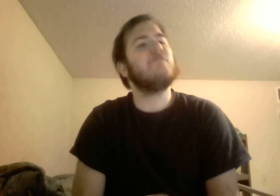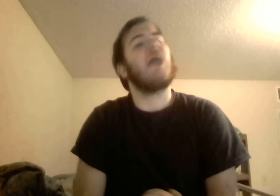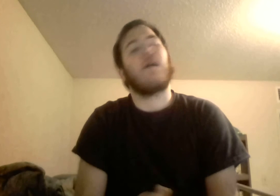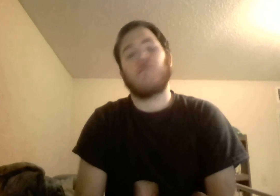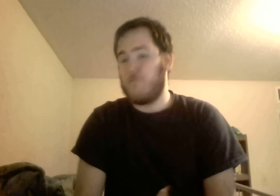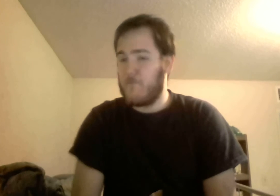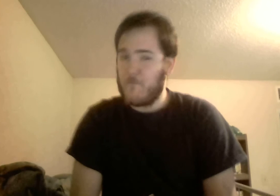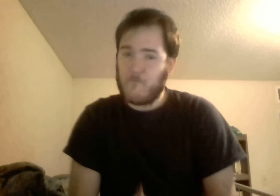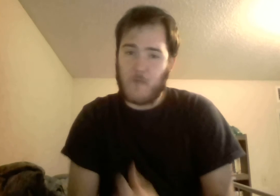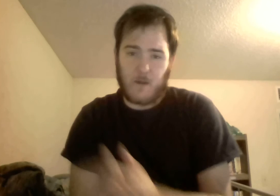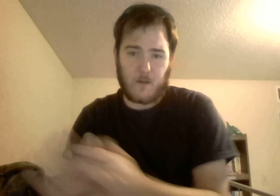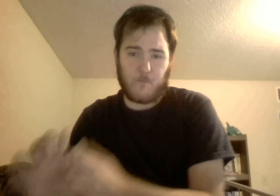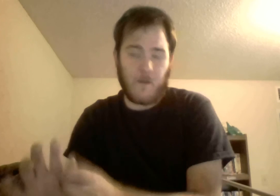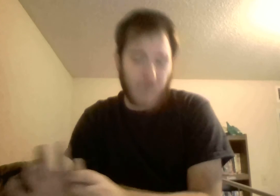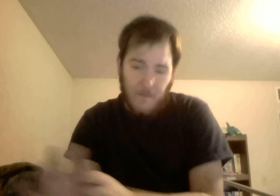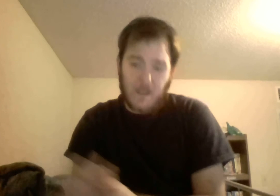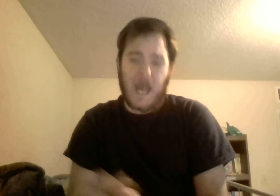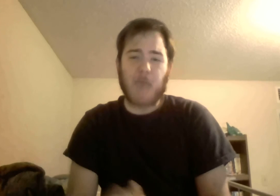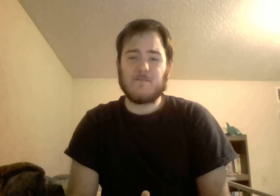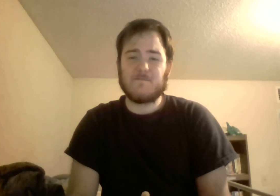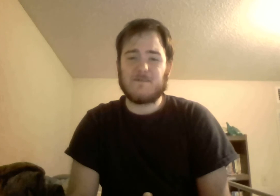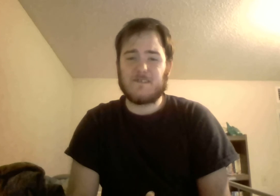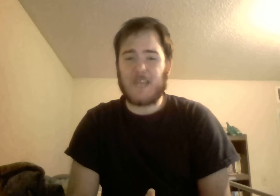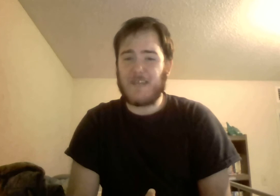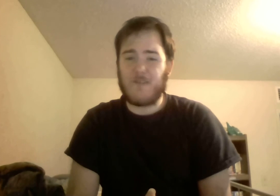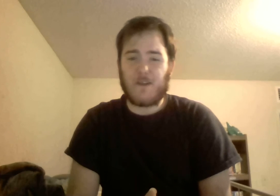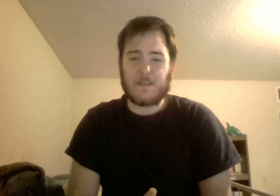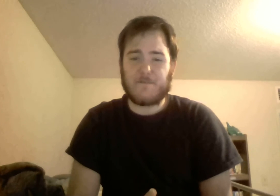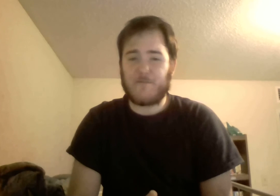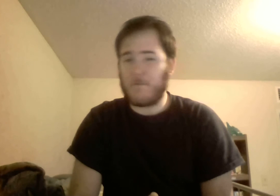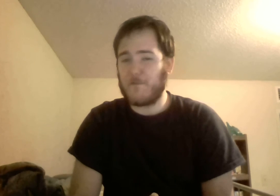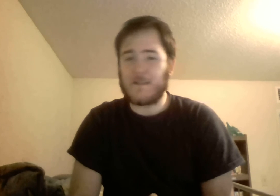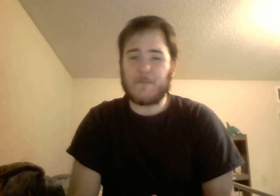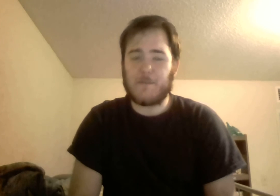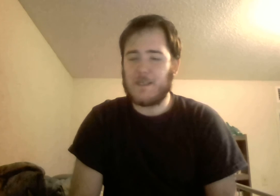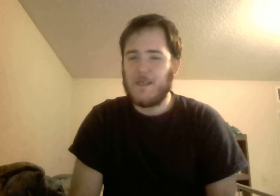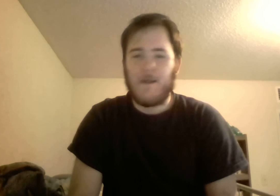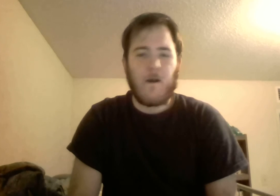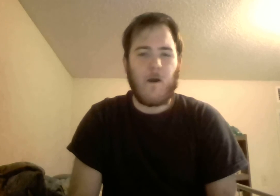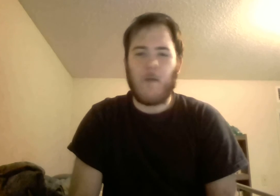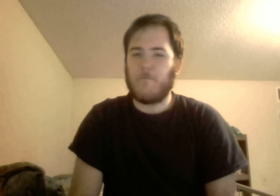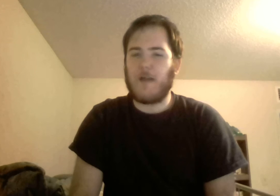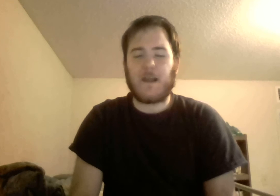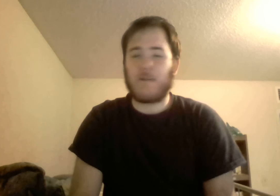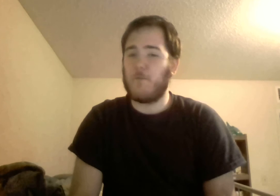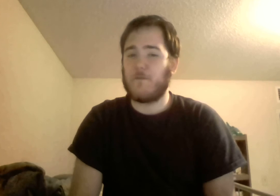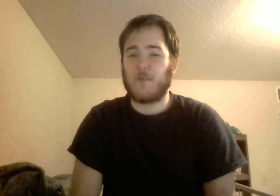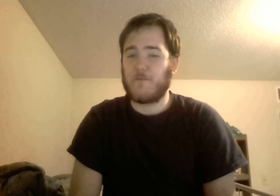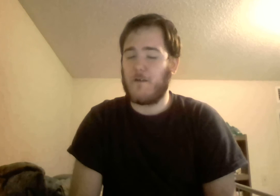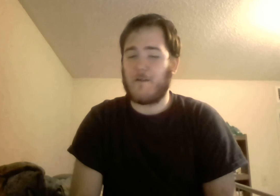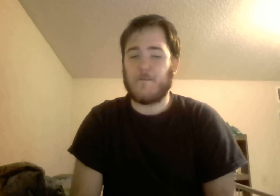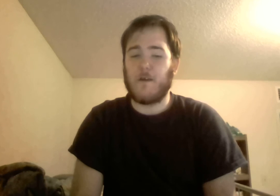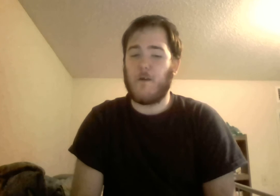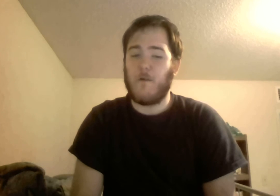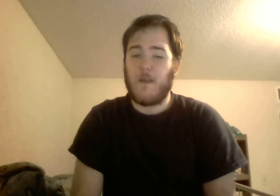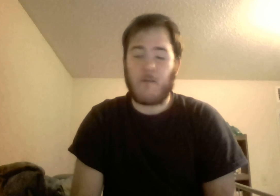yeah, very good, but that's gonna happen January, February, maybe. I got Christmas stuff going, no. I guess